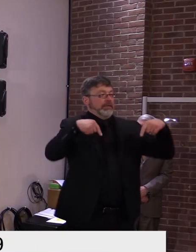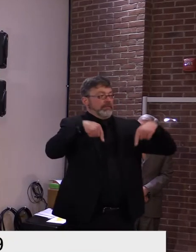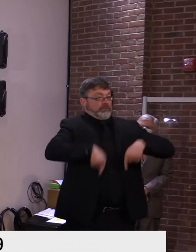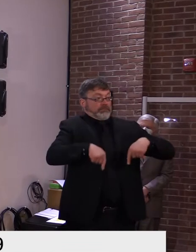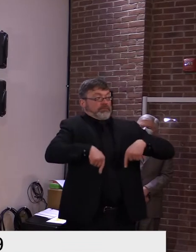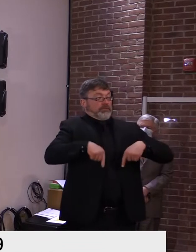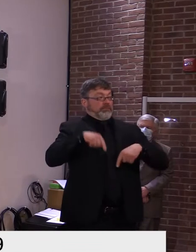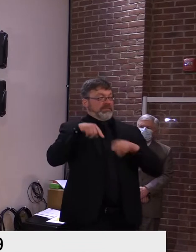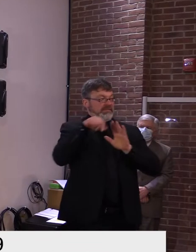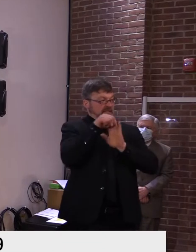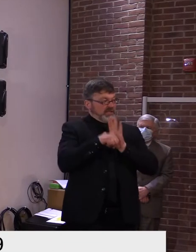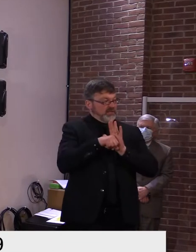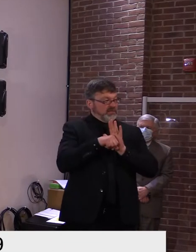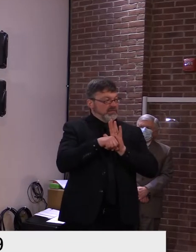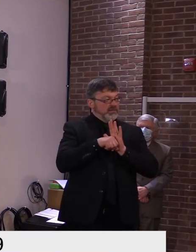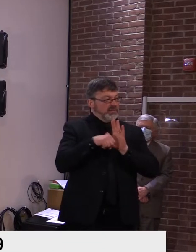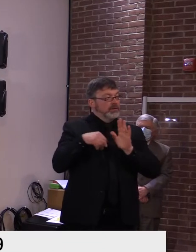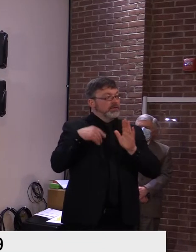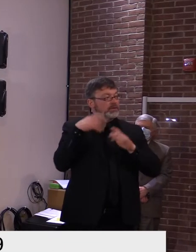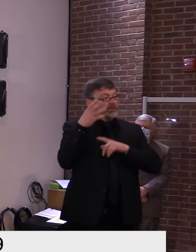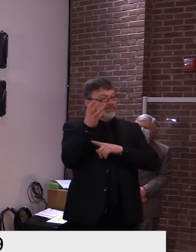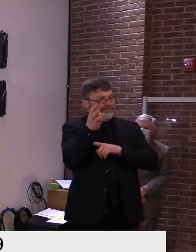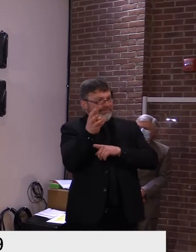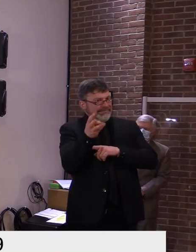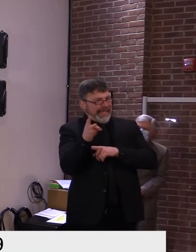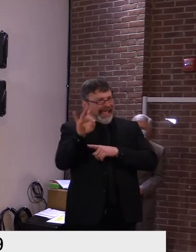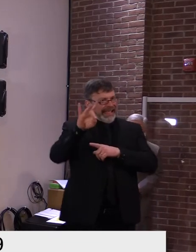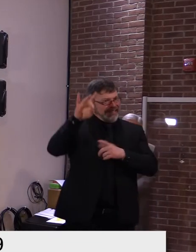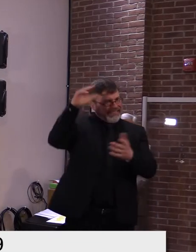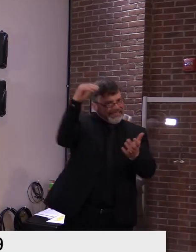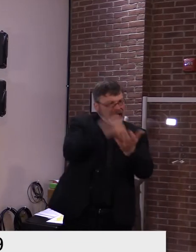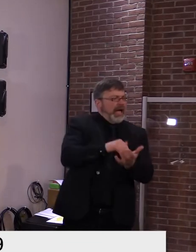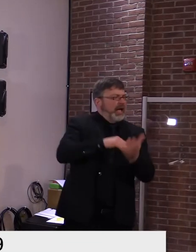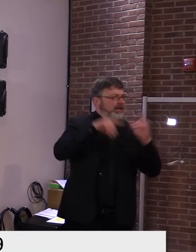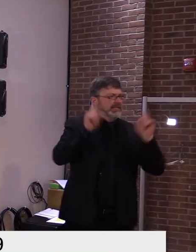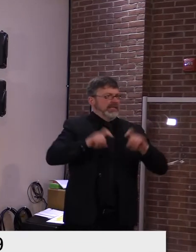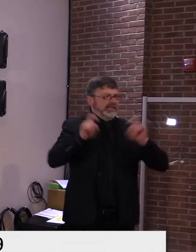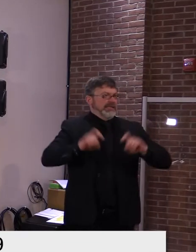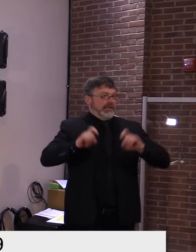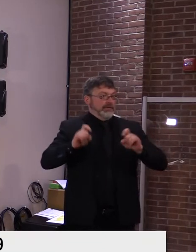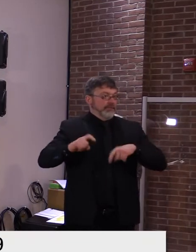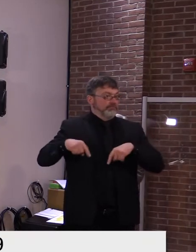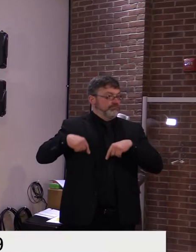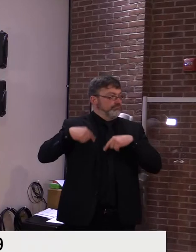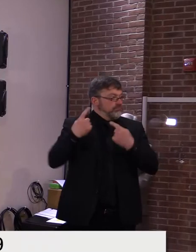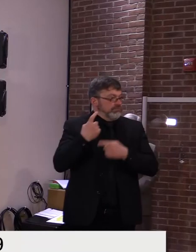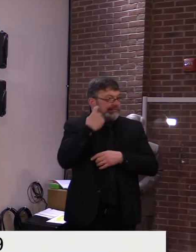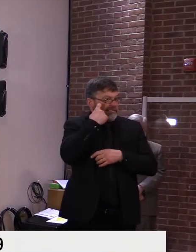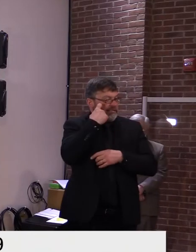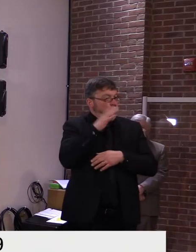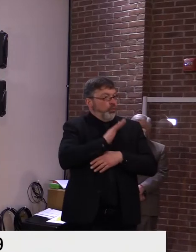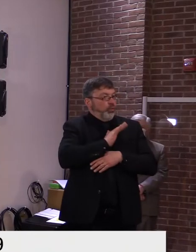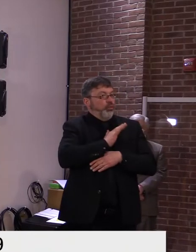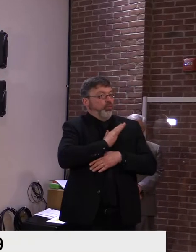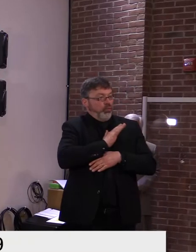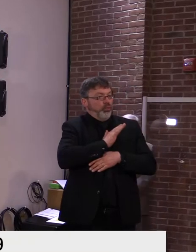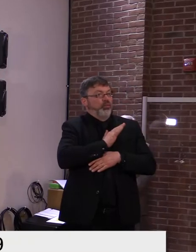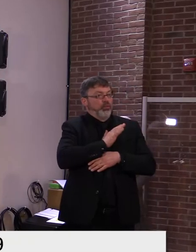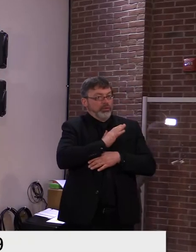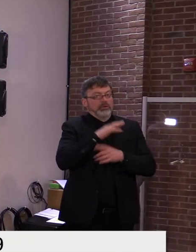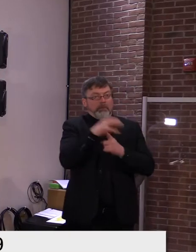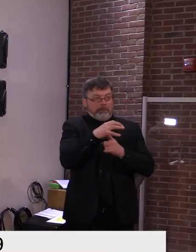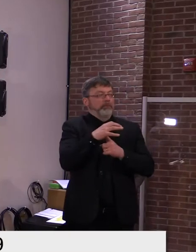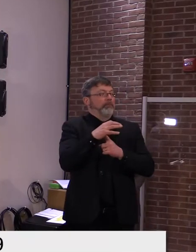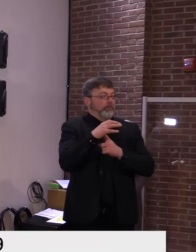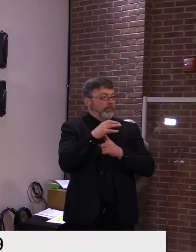Tremendous numbers, not all explainable by surveillance testing in the college population, I might add, and I thank everyone who was